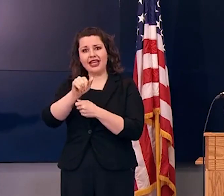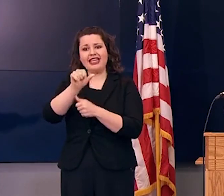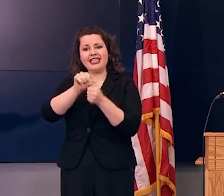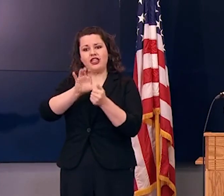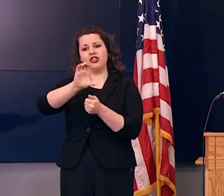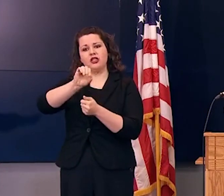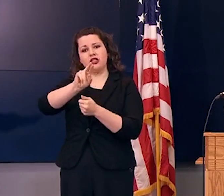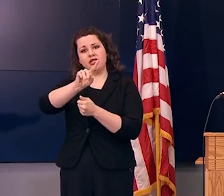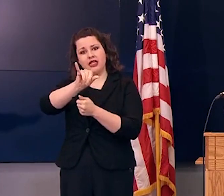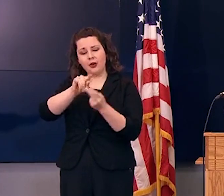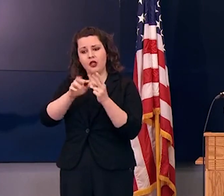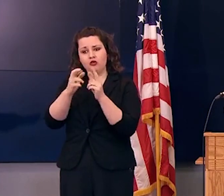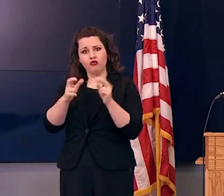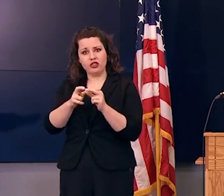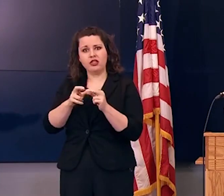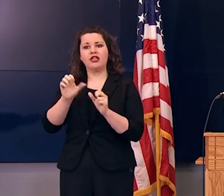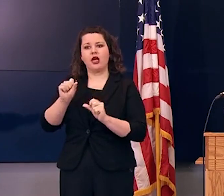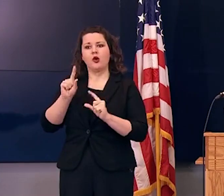region, go to